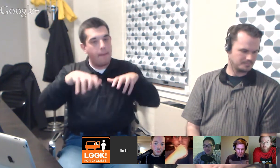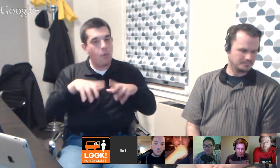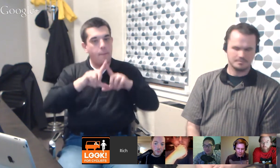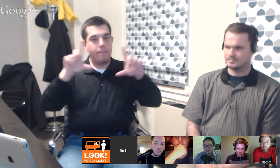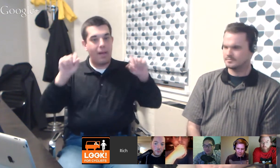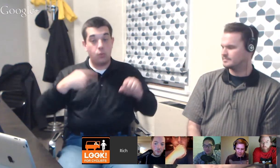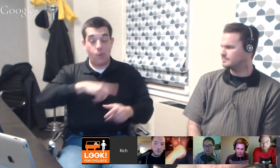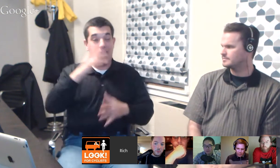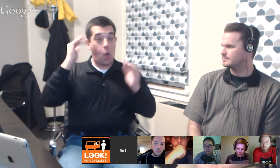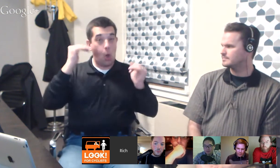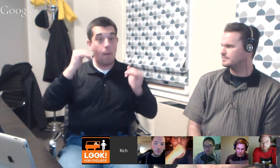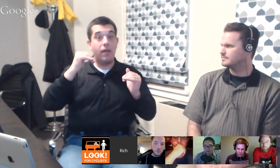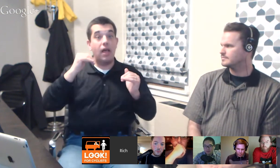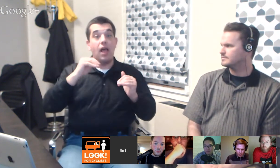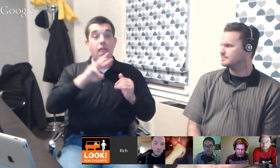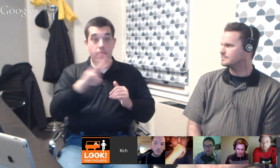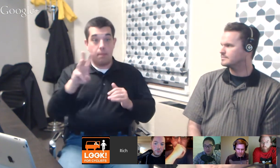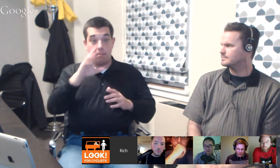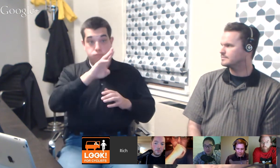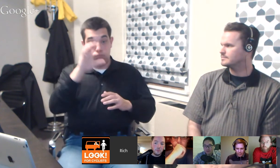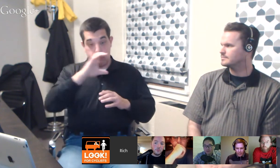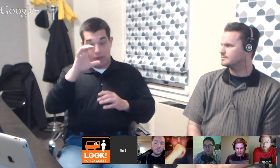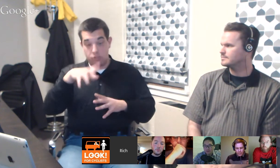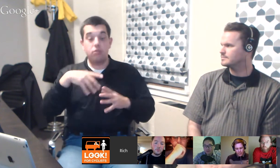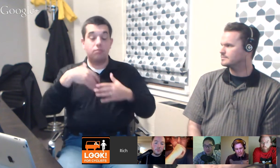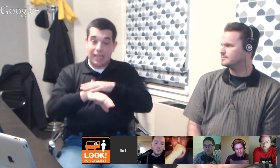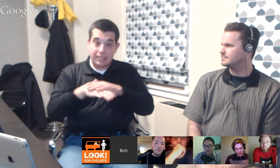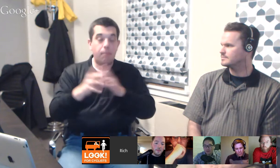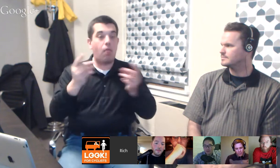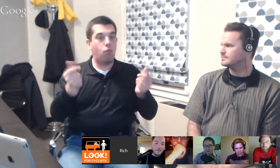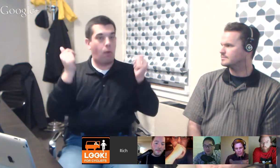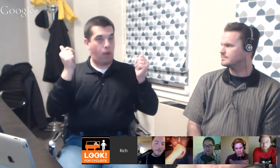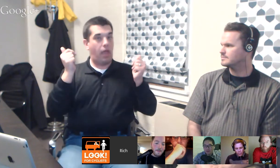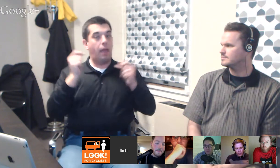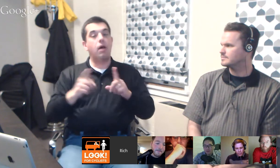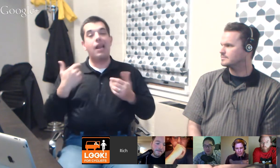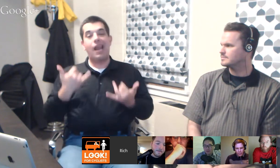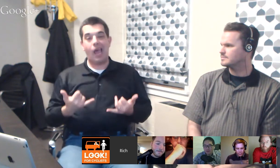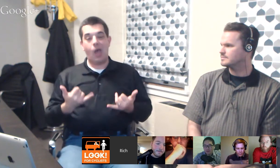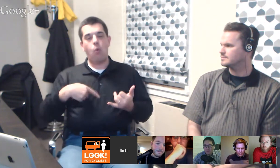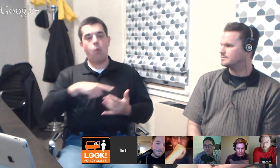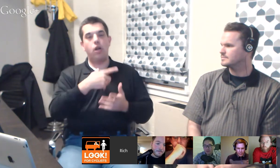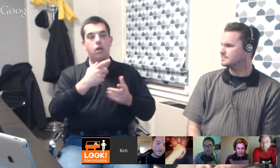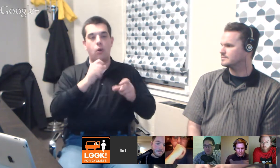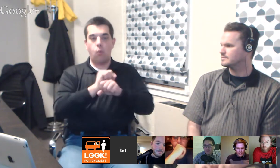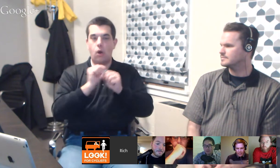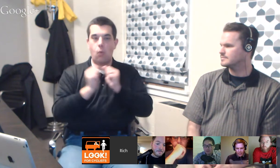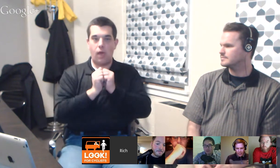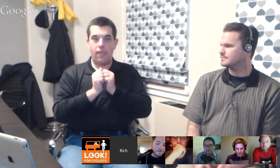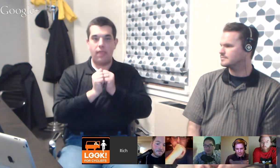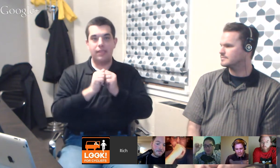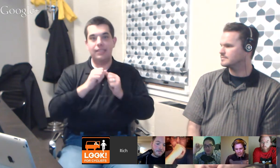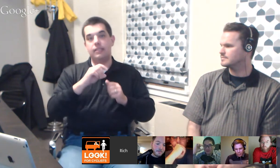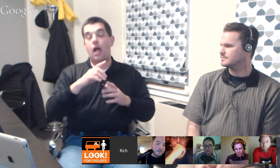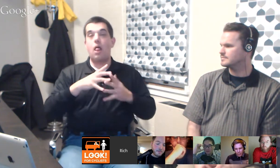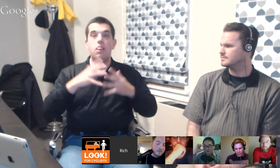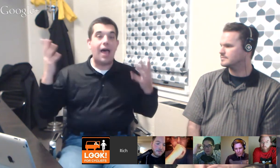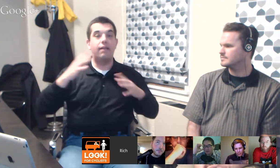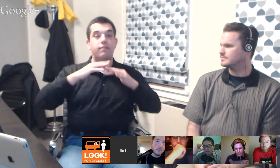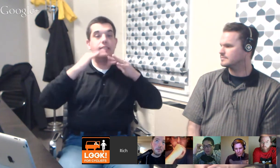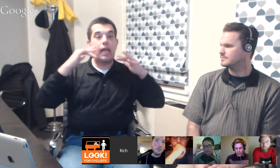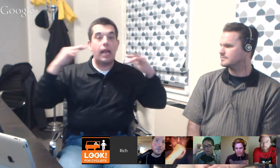the browser has made those accessible out of the box. But now we're dealing with the rub of dynamic content, Web